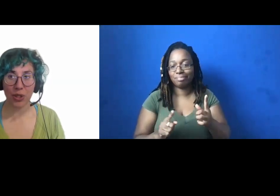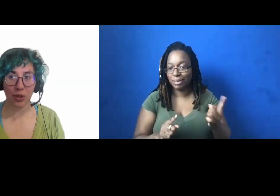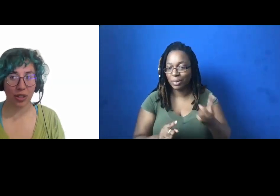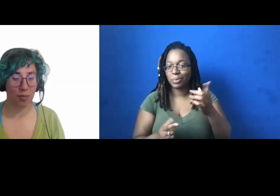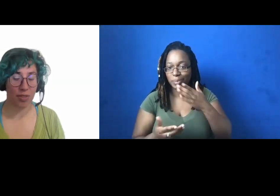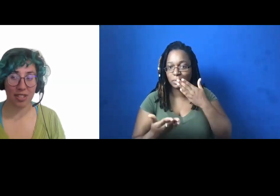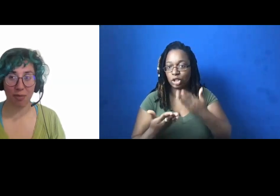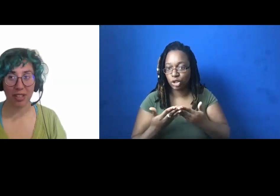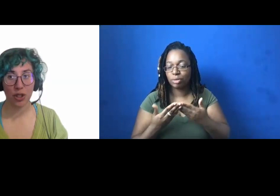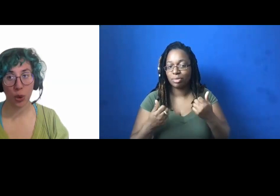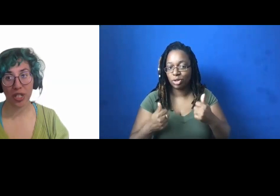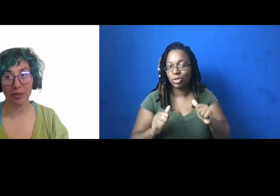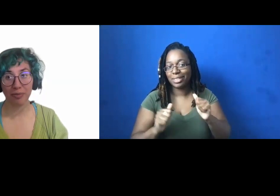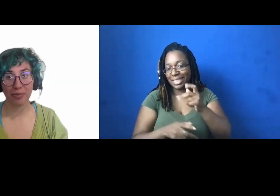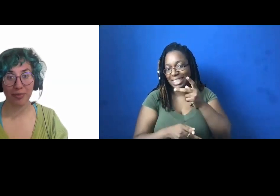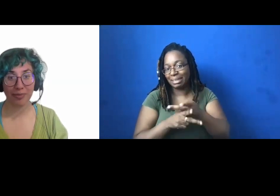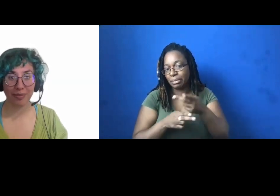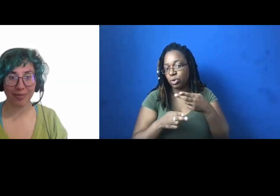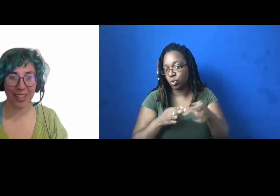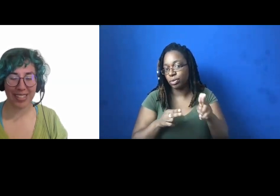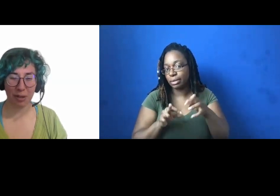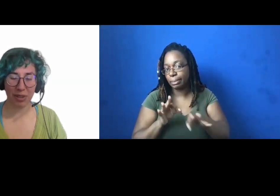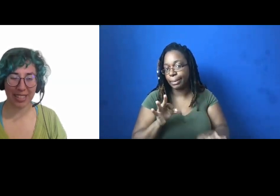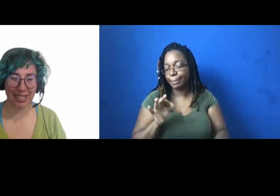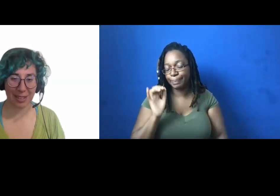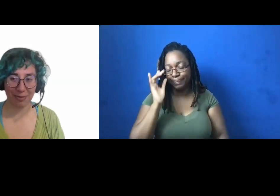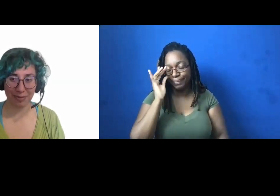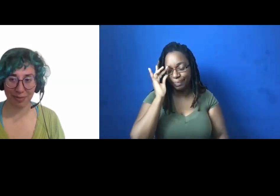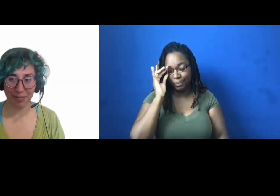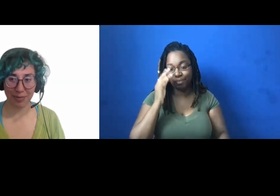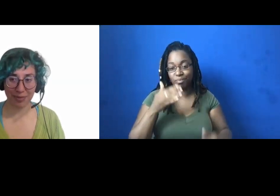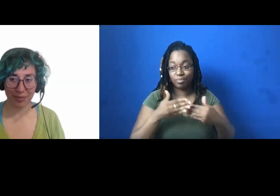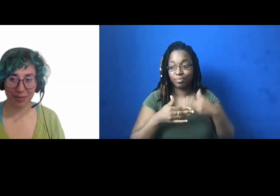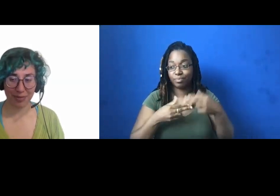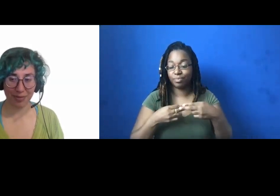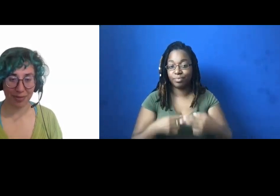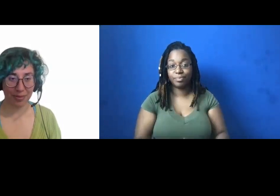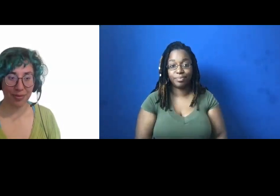good to keep some things short. Next slide, please.